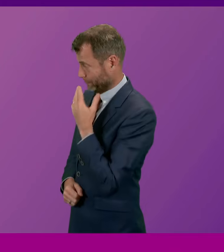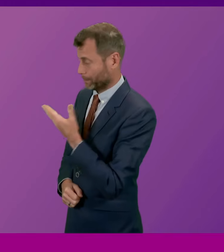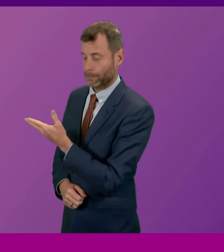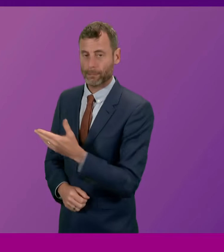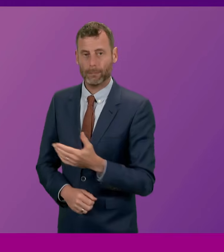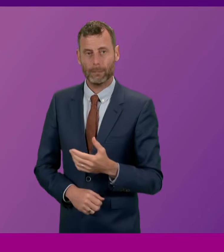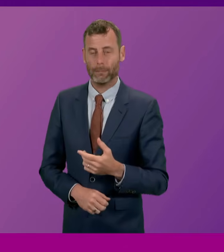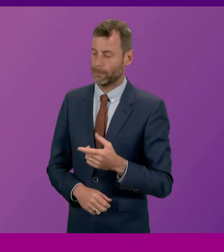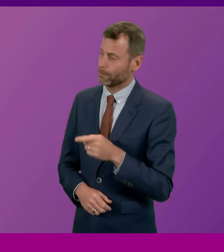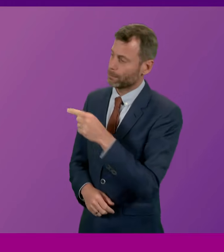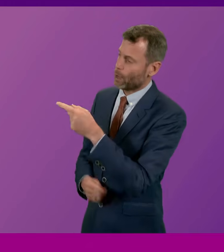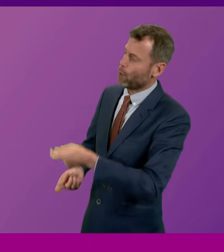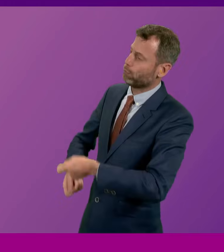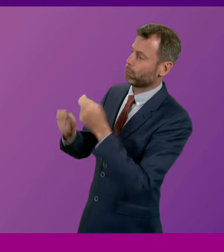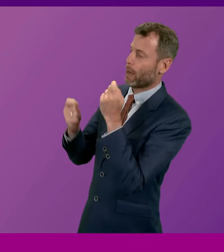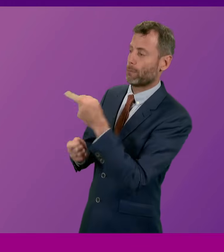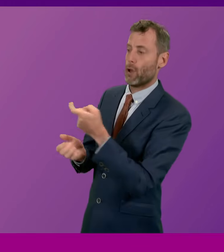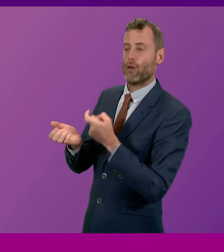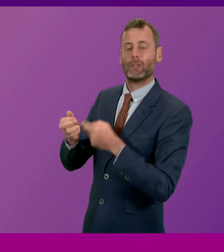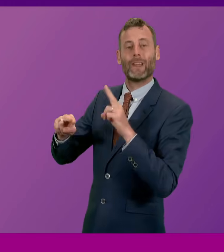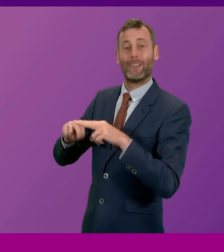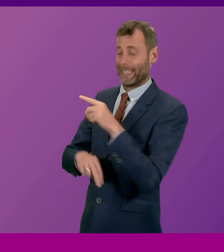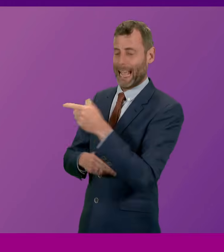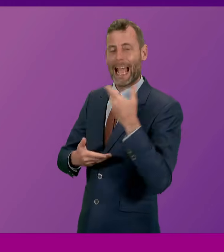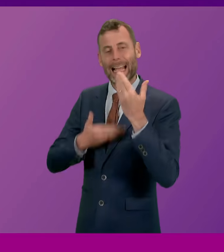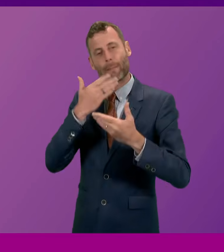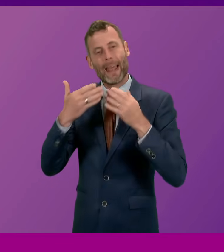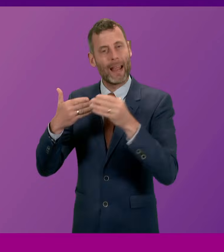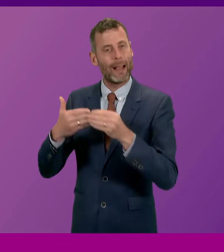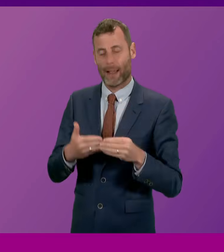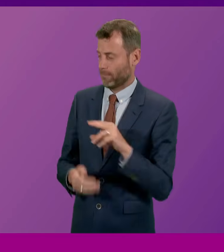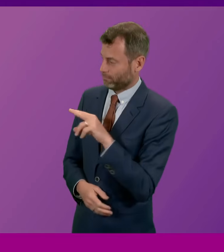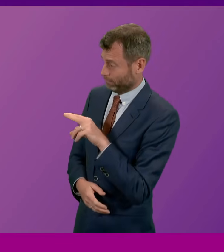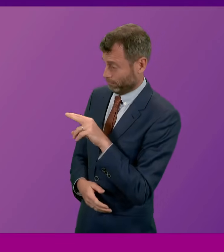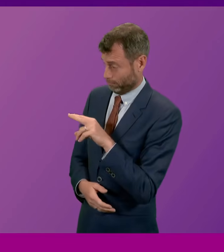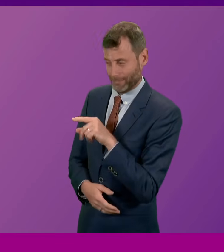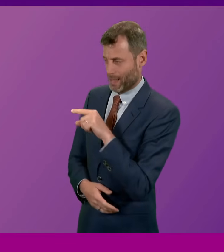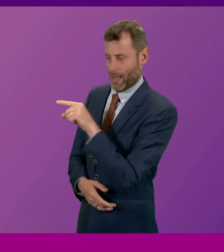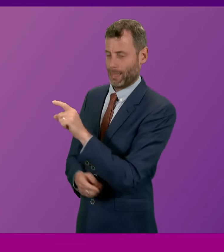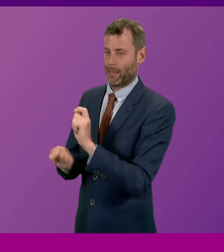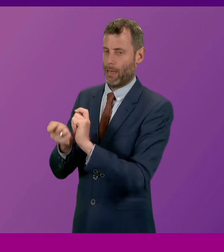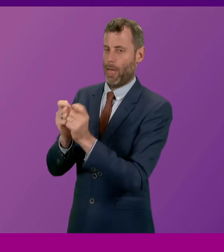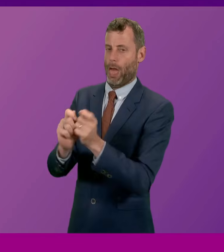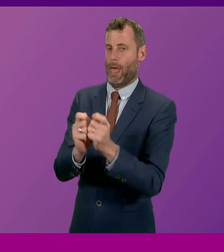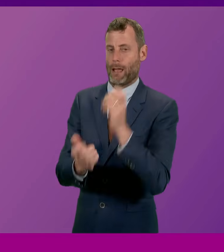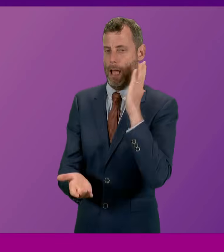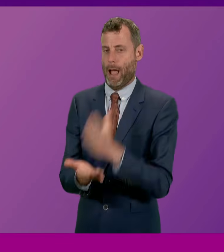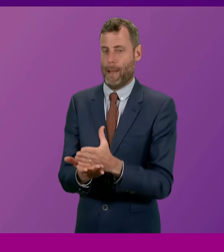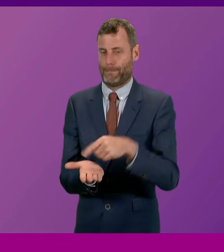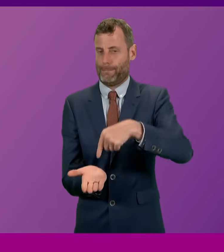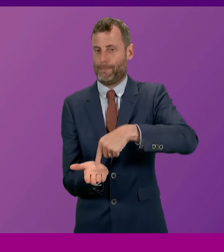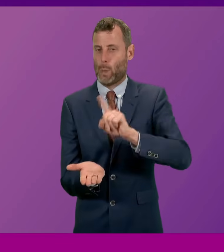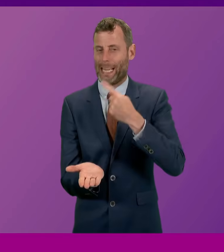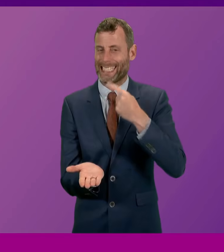I don't think for a moment that Mr Finlay's presentation of the guidance is in any way, shape or form representative of what is